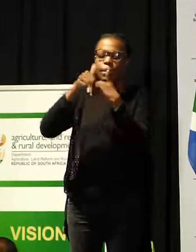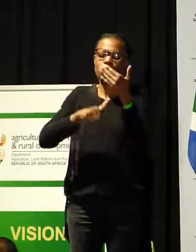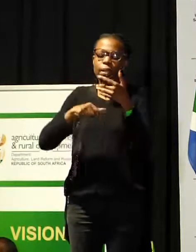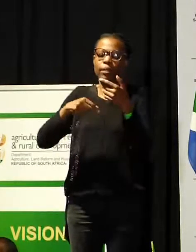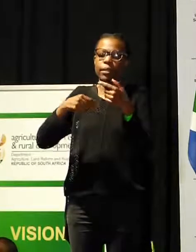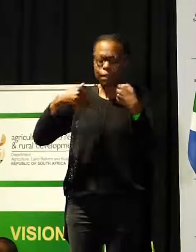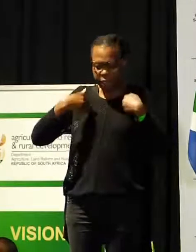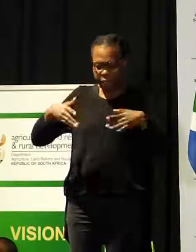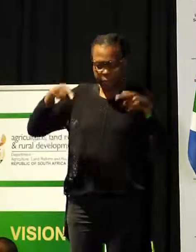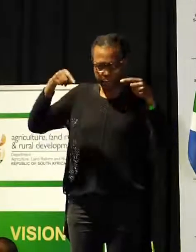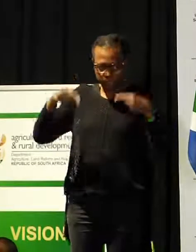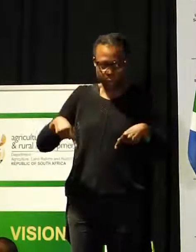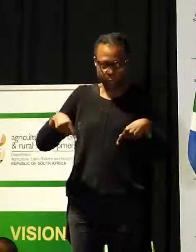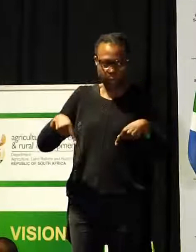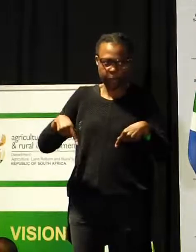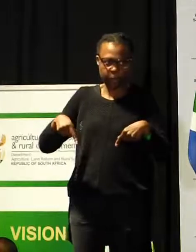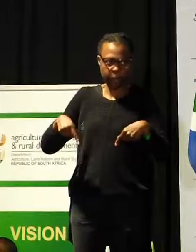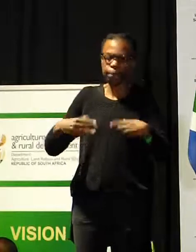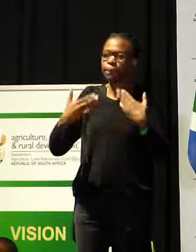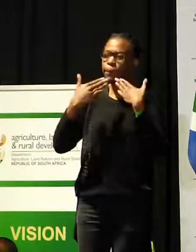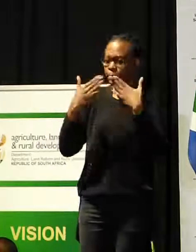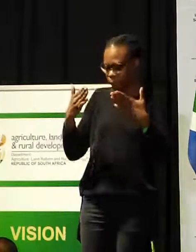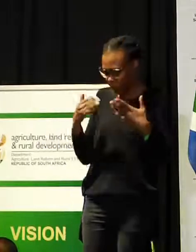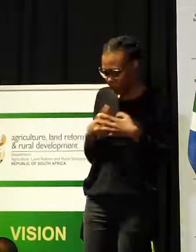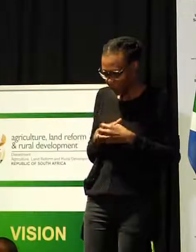today. Thank you very much.